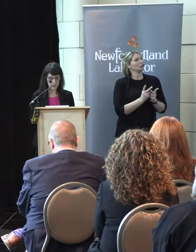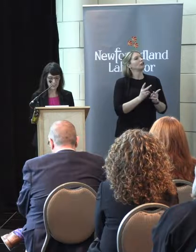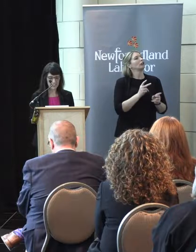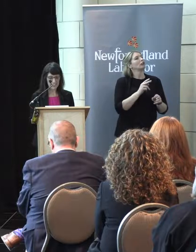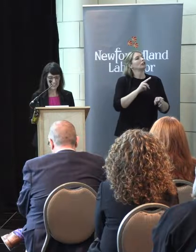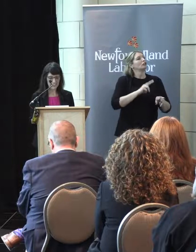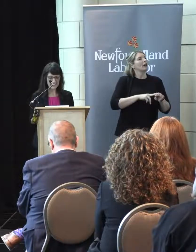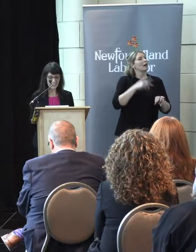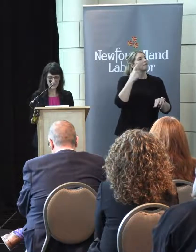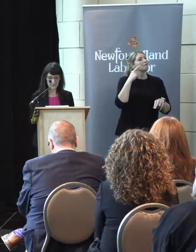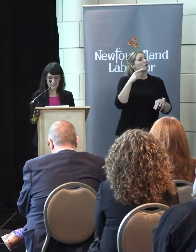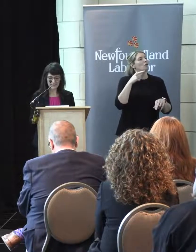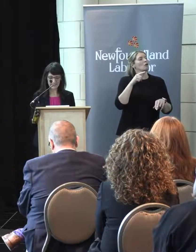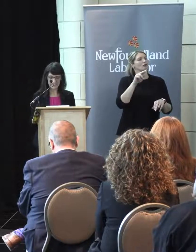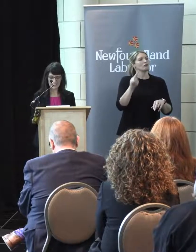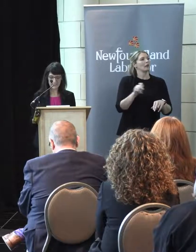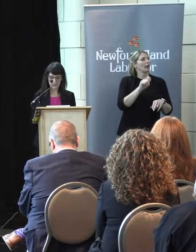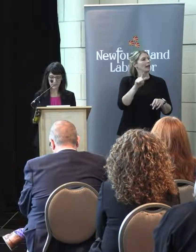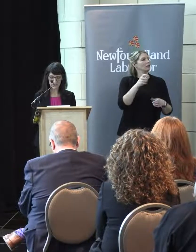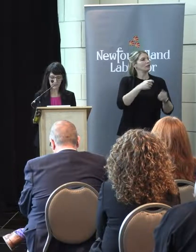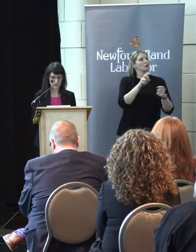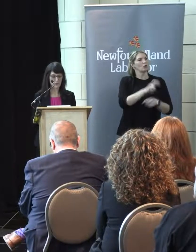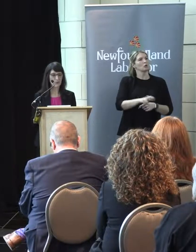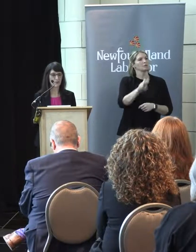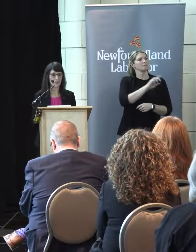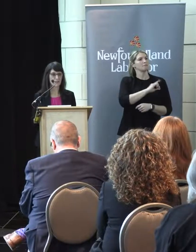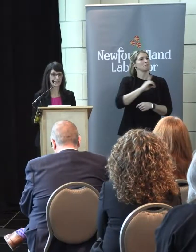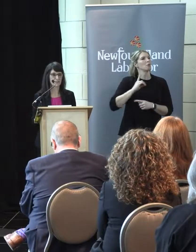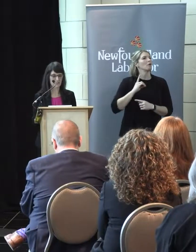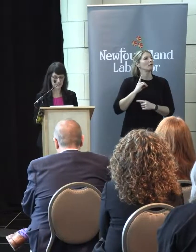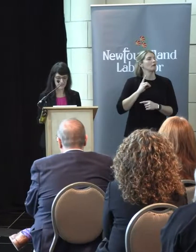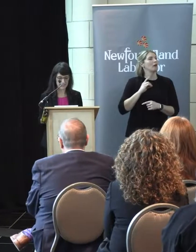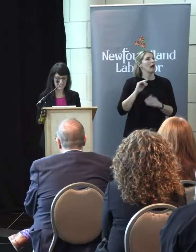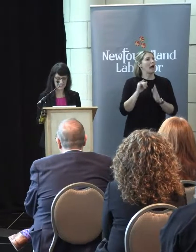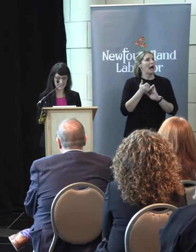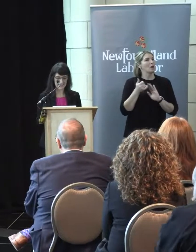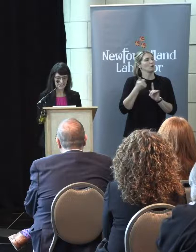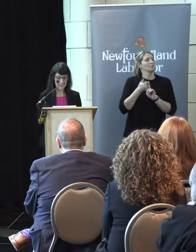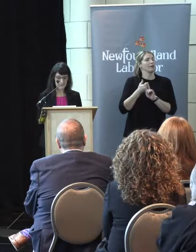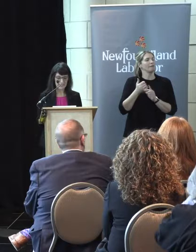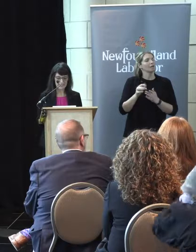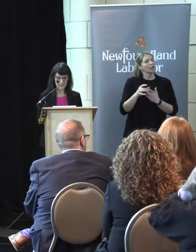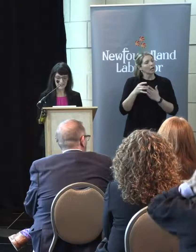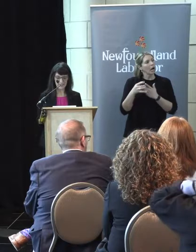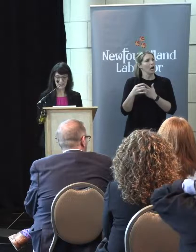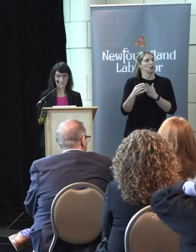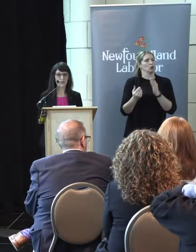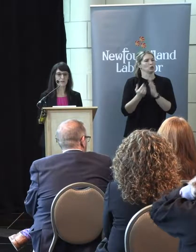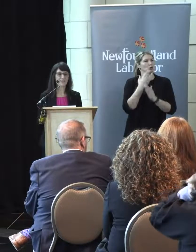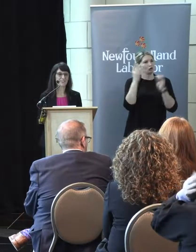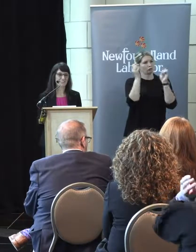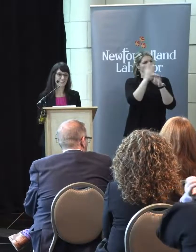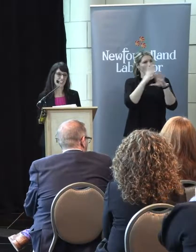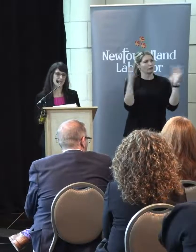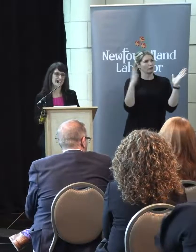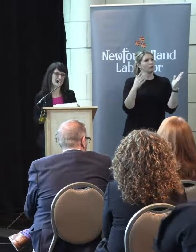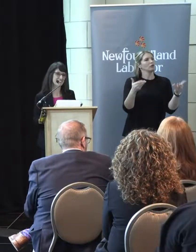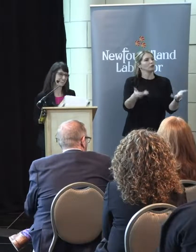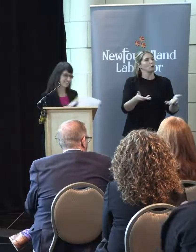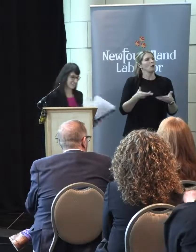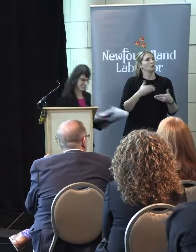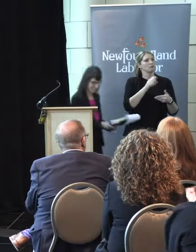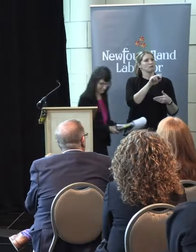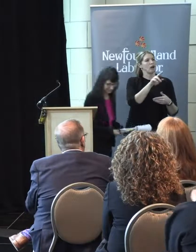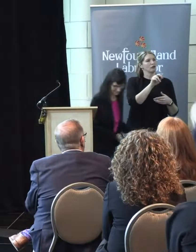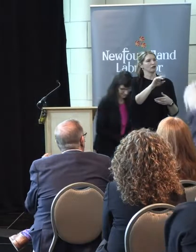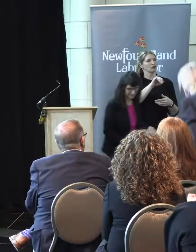Tourism Board, and he's helped lead the tourism board through the development of Vision 26. Please join me in welcoming Roger Jameson.